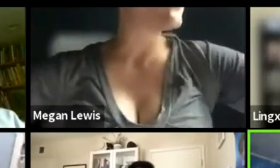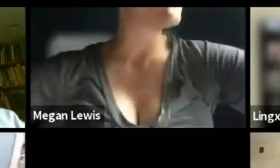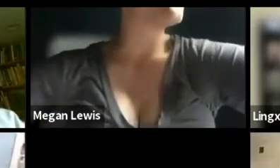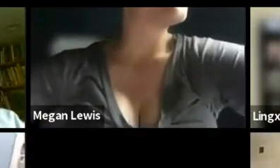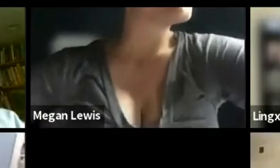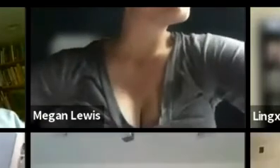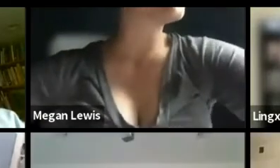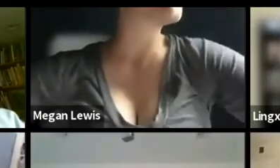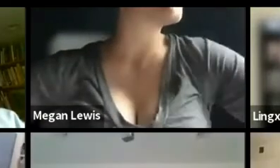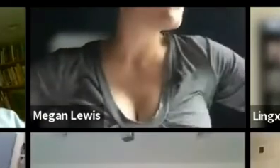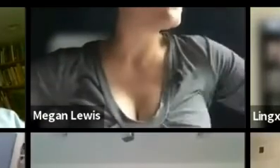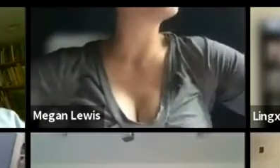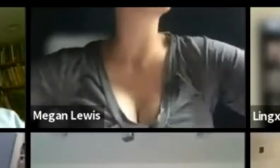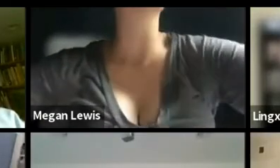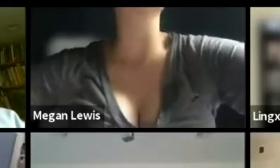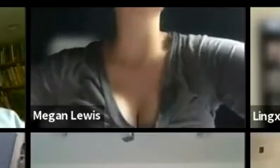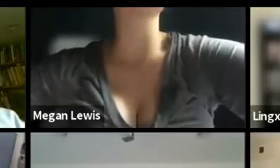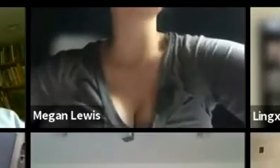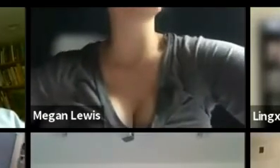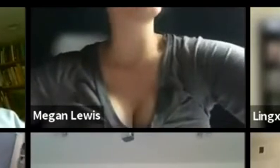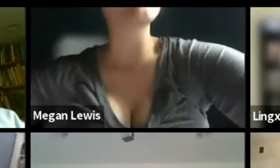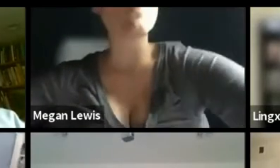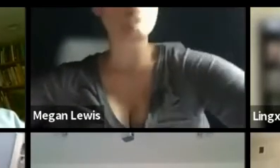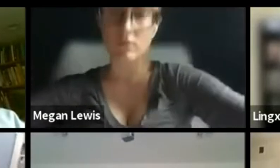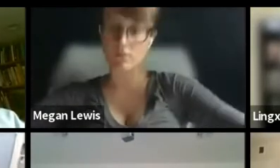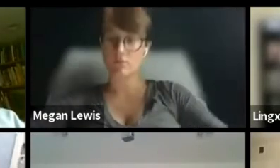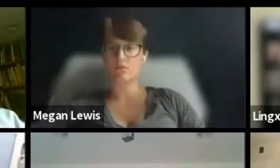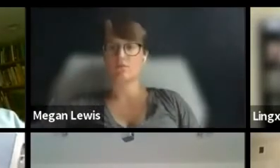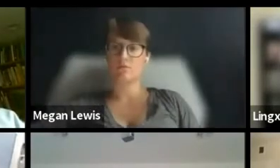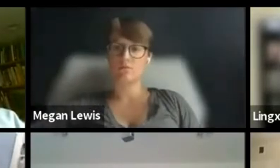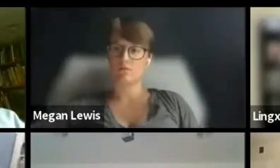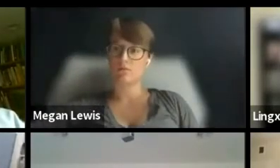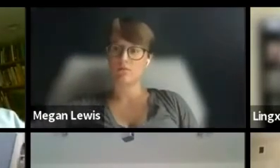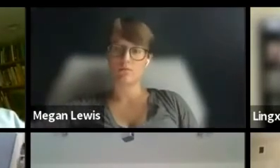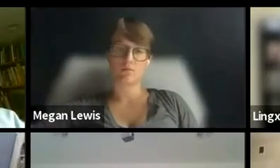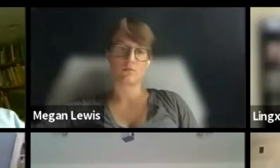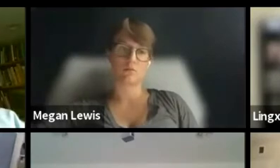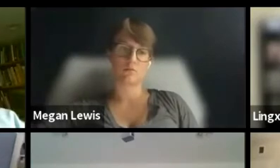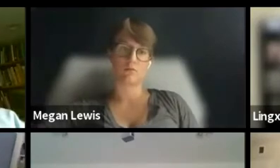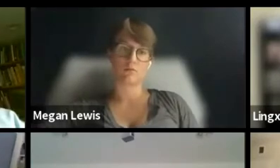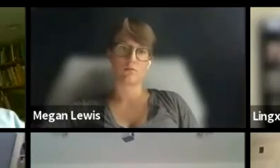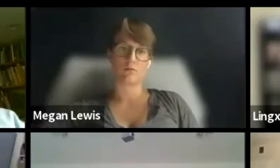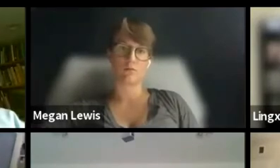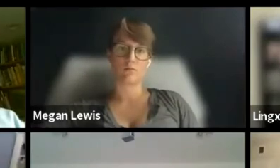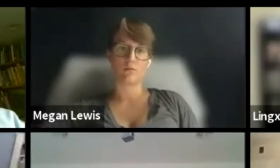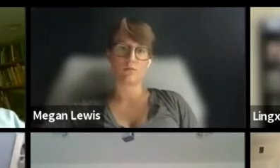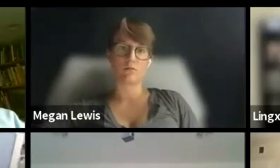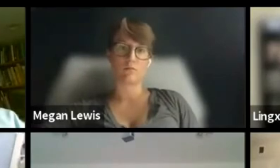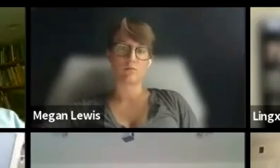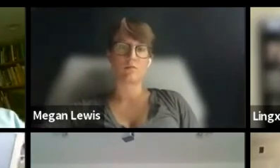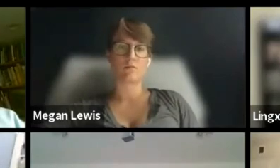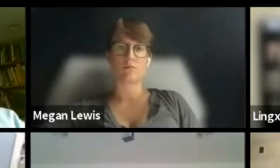And then if someone publishes something and it looks interesting, I'll put it into a list. And then eventually, if we get time, we'll update it.